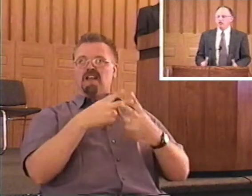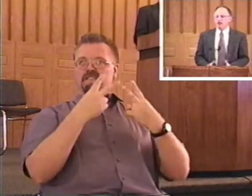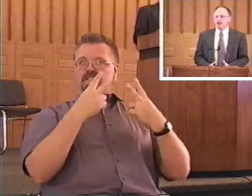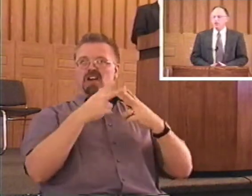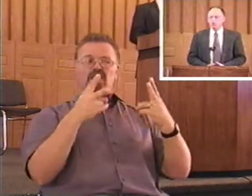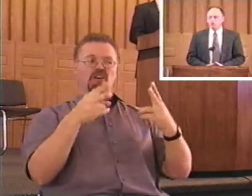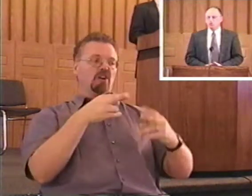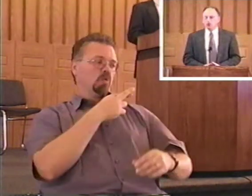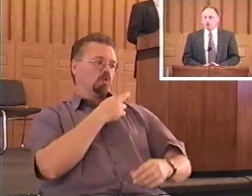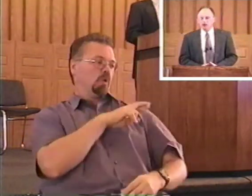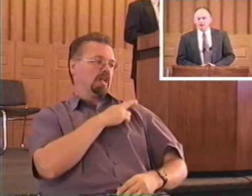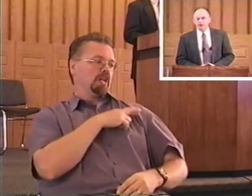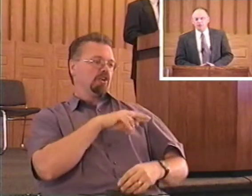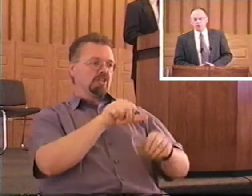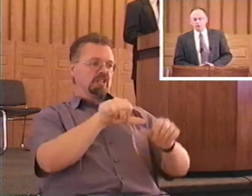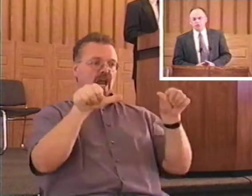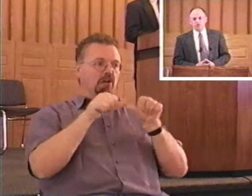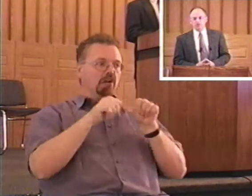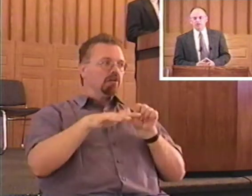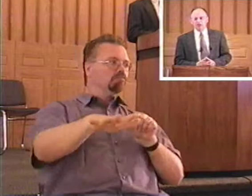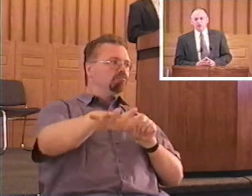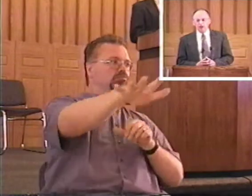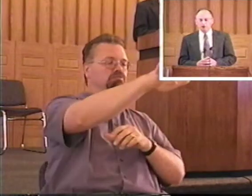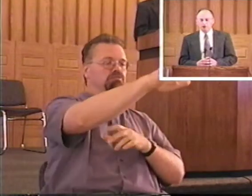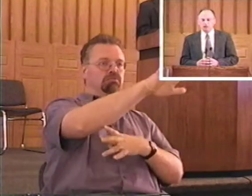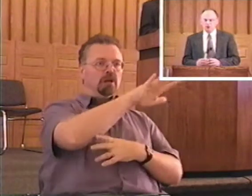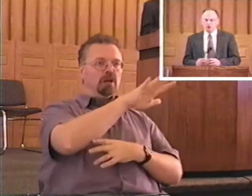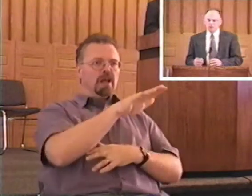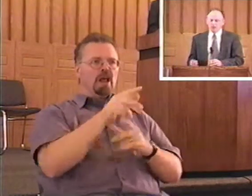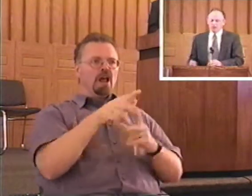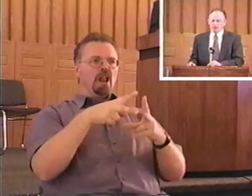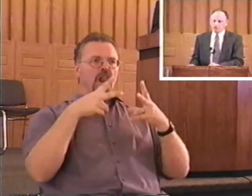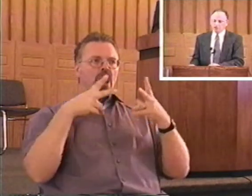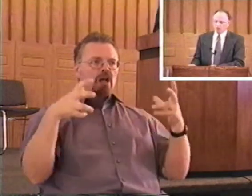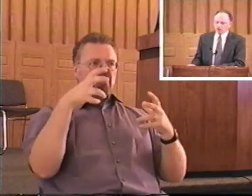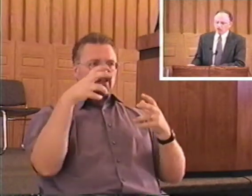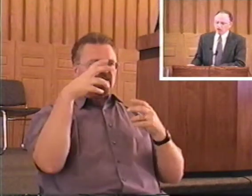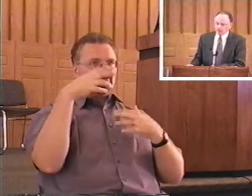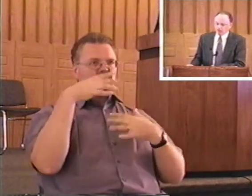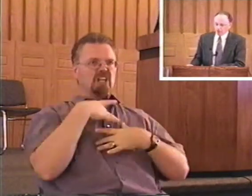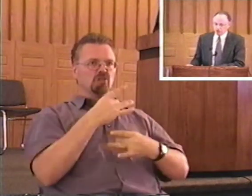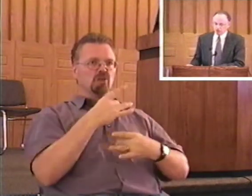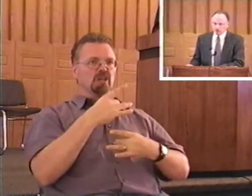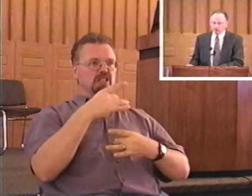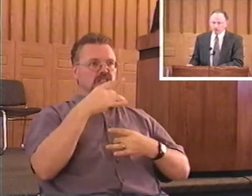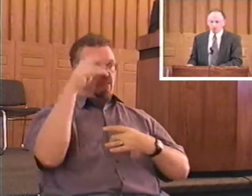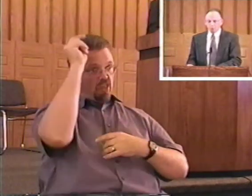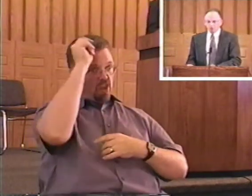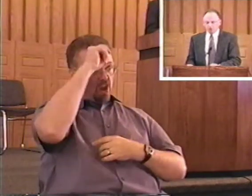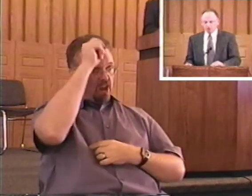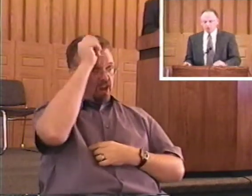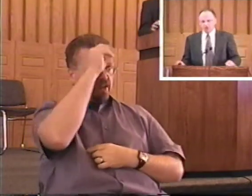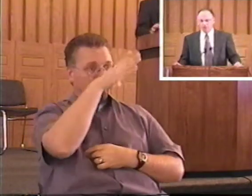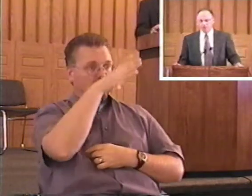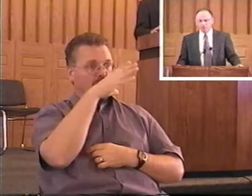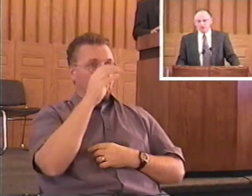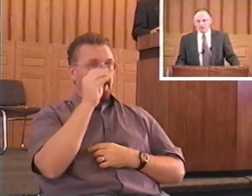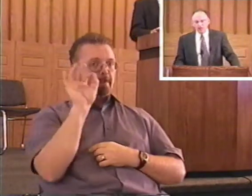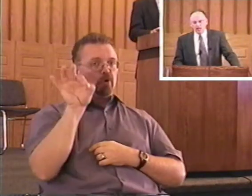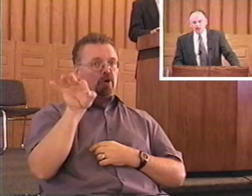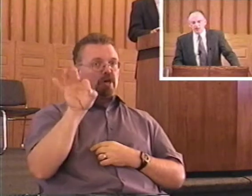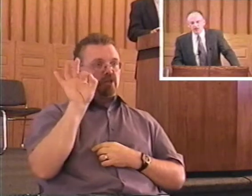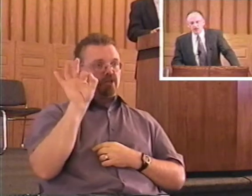religious area. There's a lot of interest in theology. There is a lot of interest in